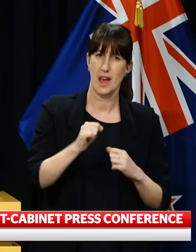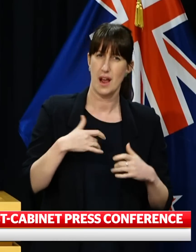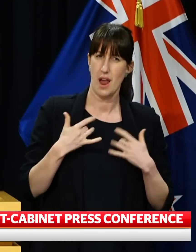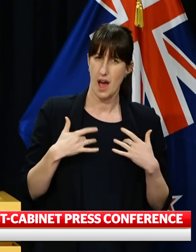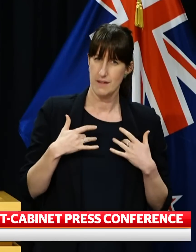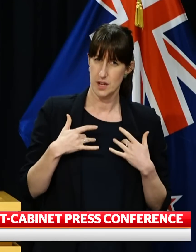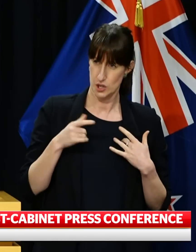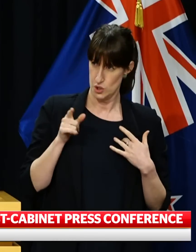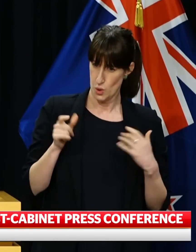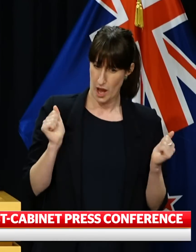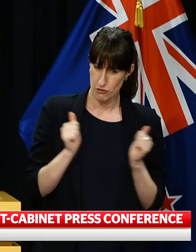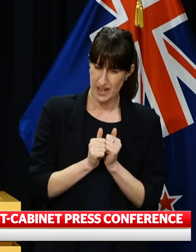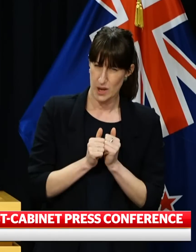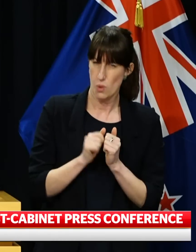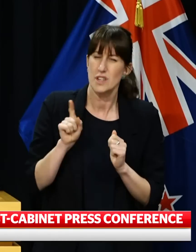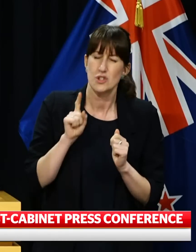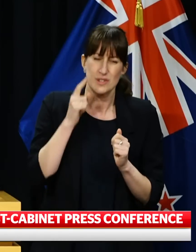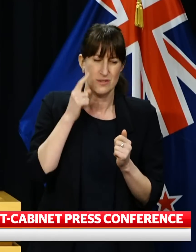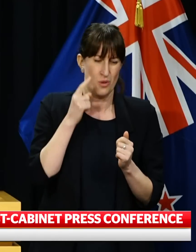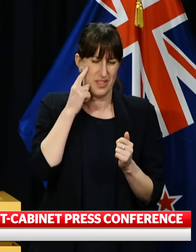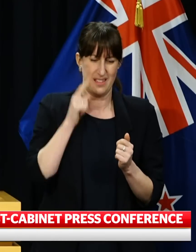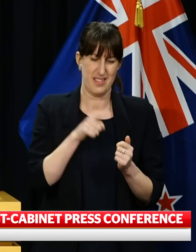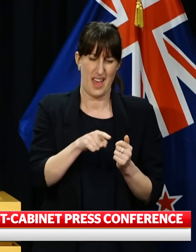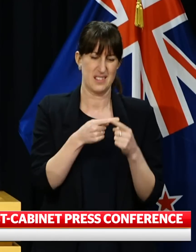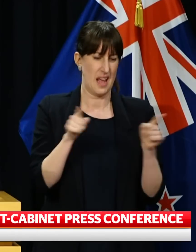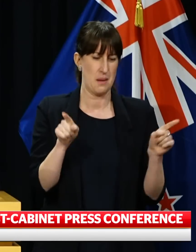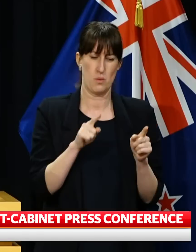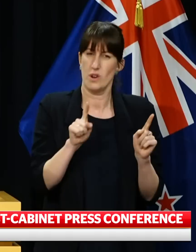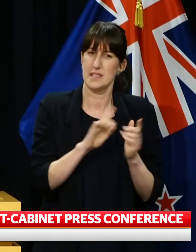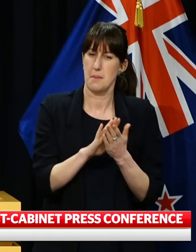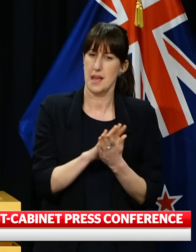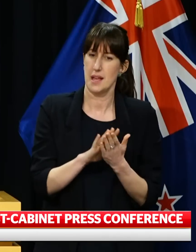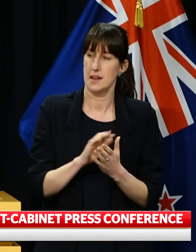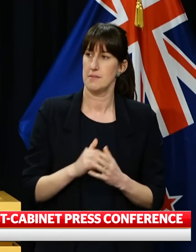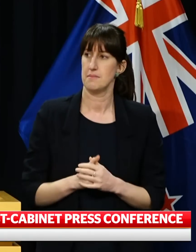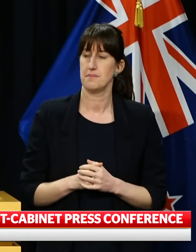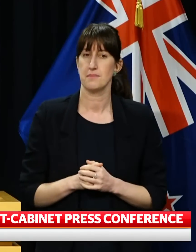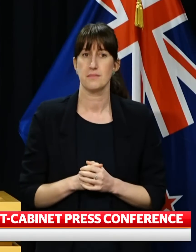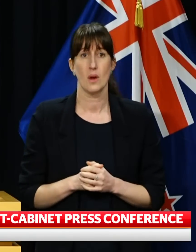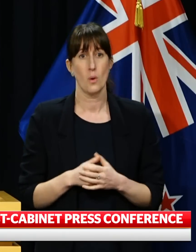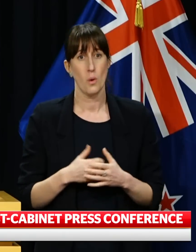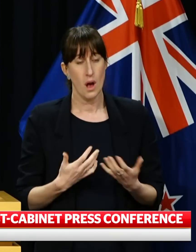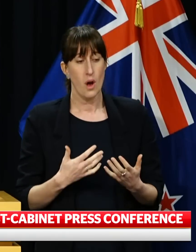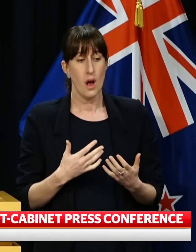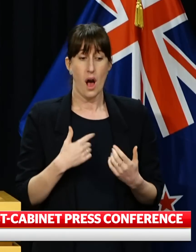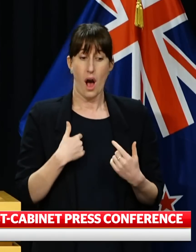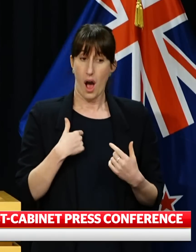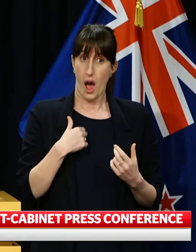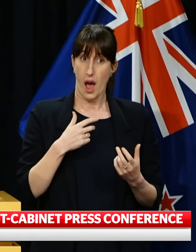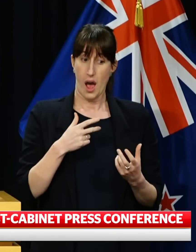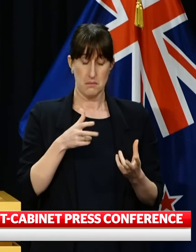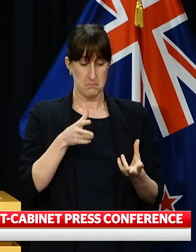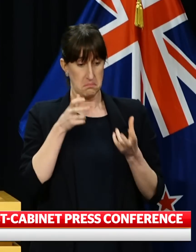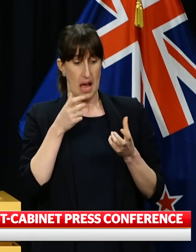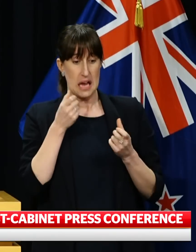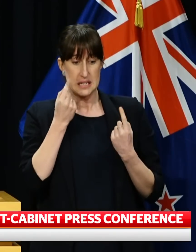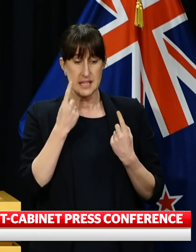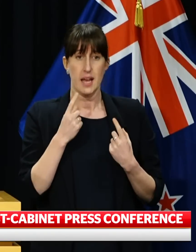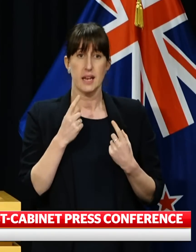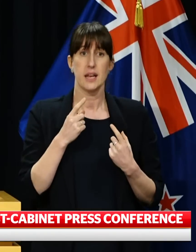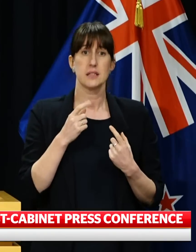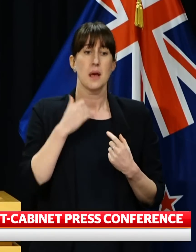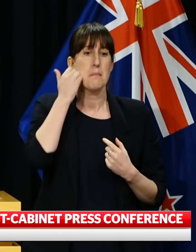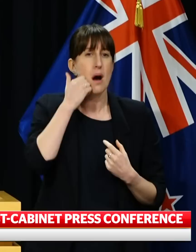and what do you think they actually mean? What do you take from that? I took from that Māori are concerned about what the outcome of an election might be for